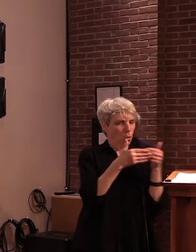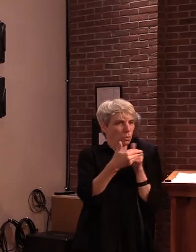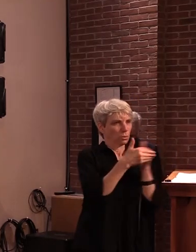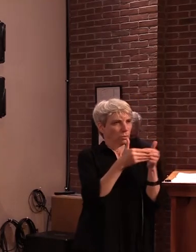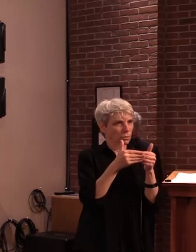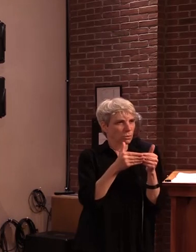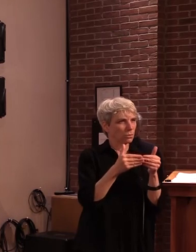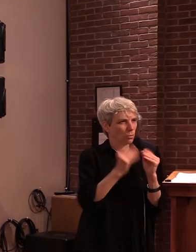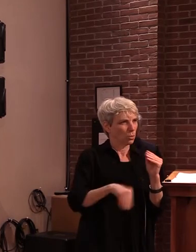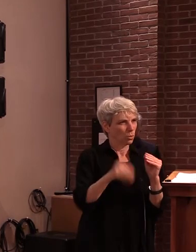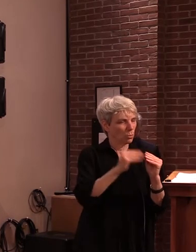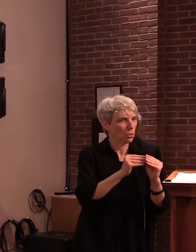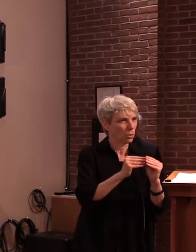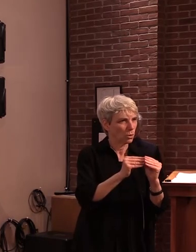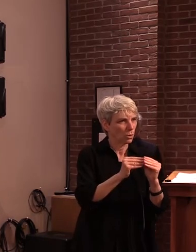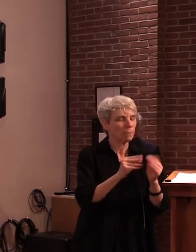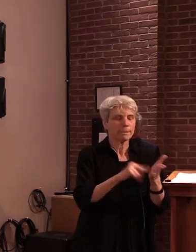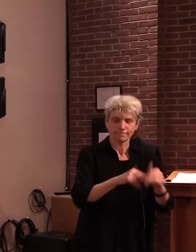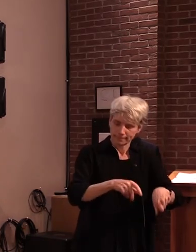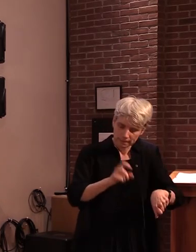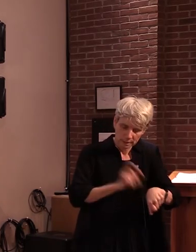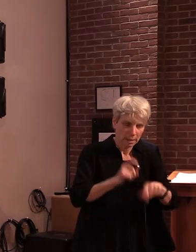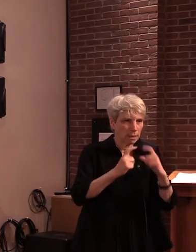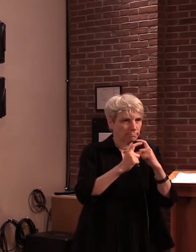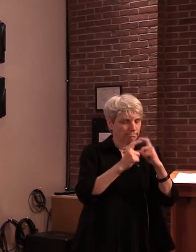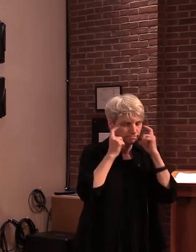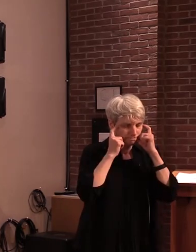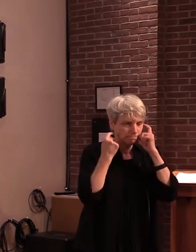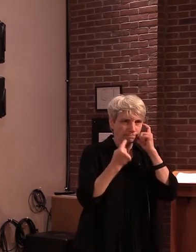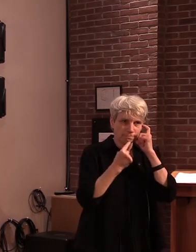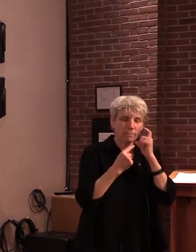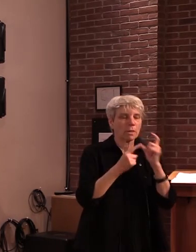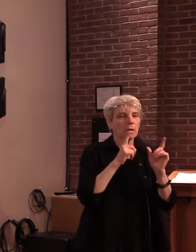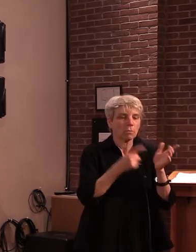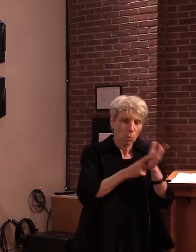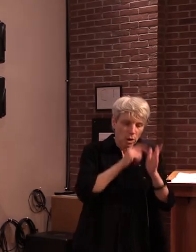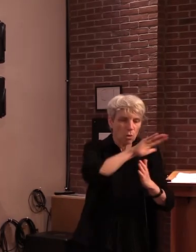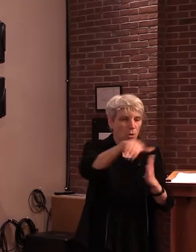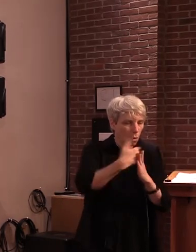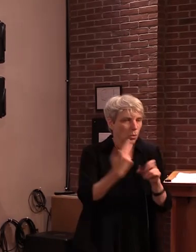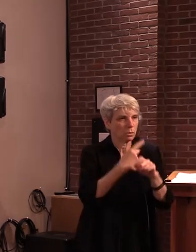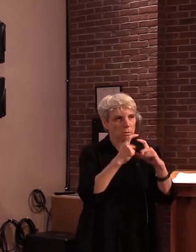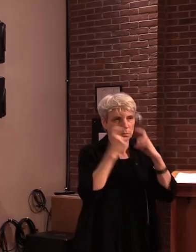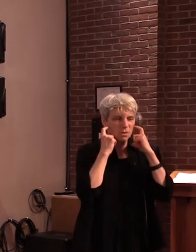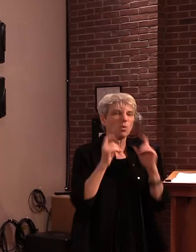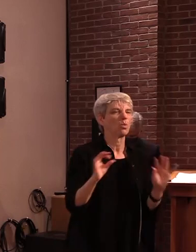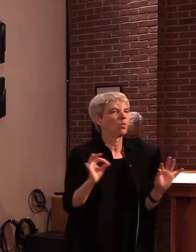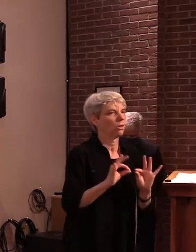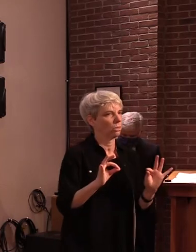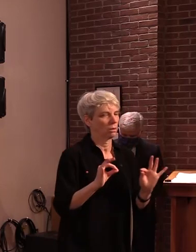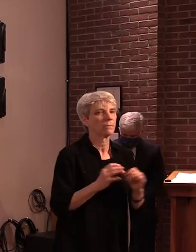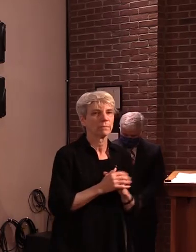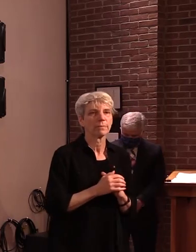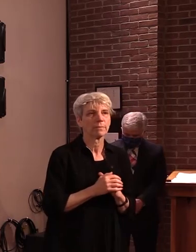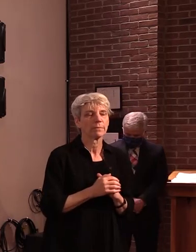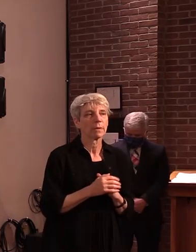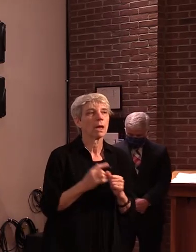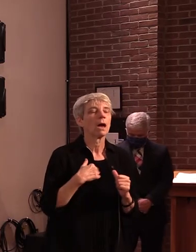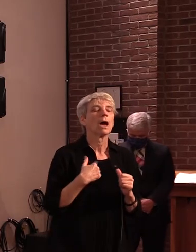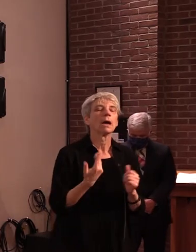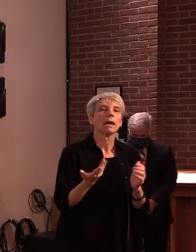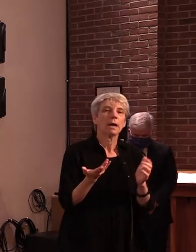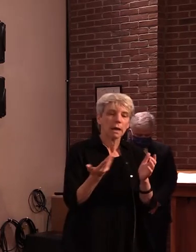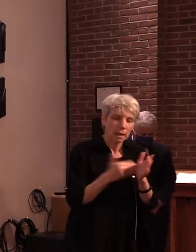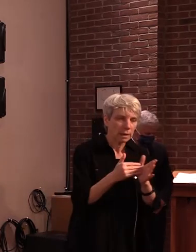the timing of the mask mandate of real relevance today. I ask everyone in Vermont to